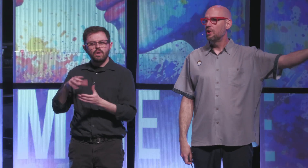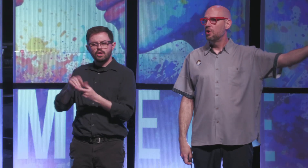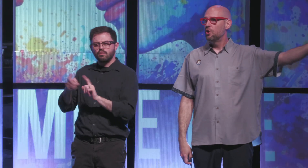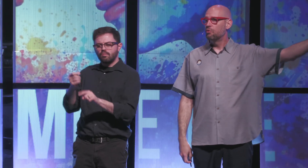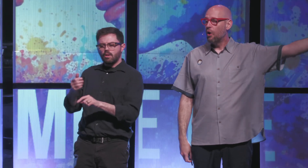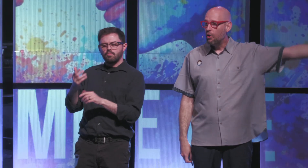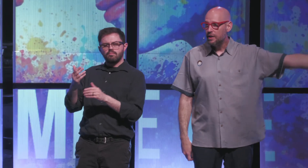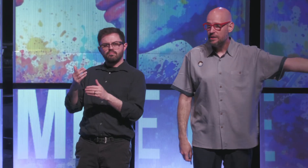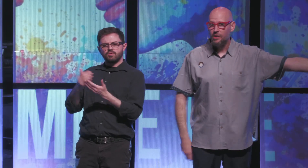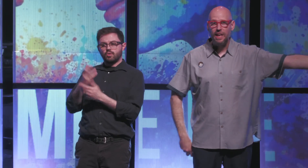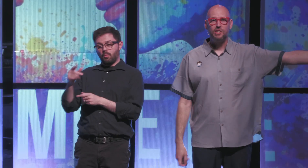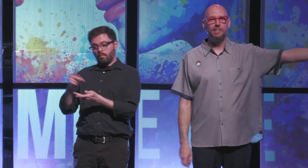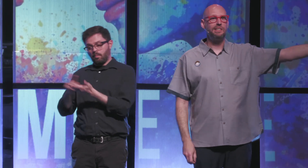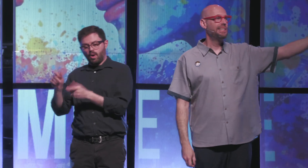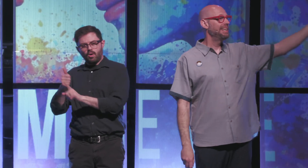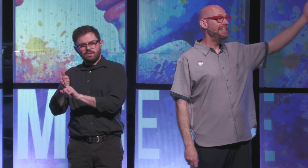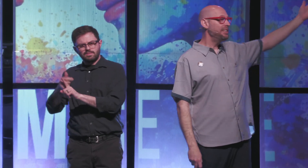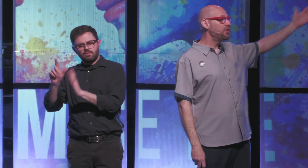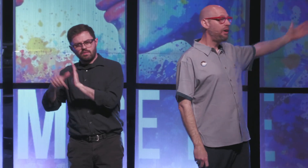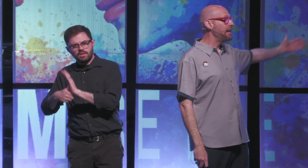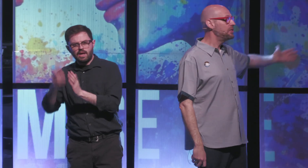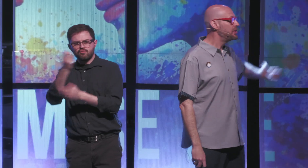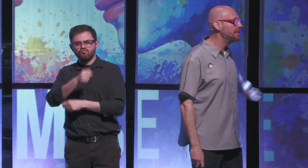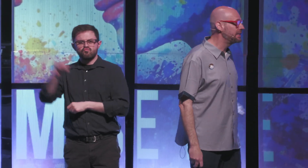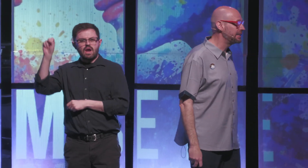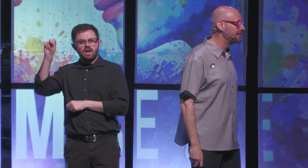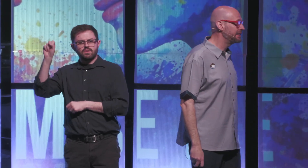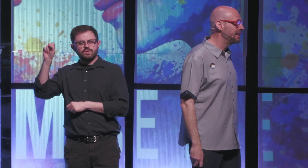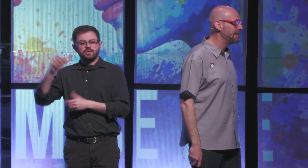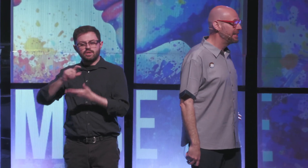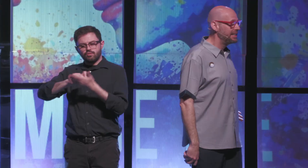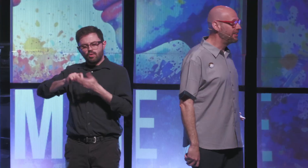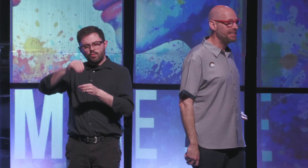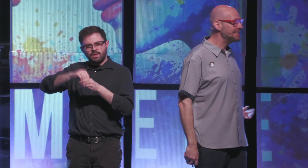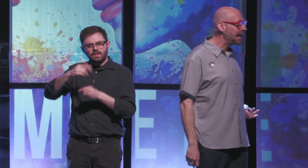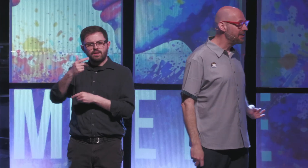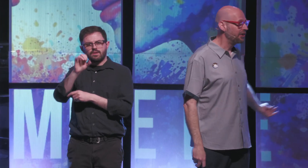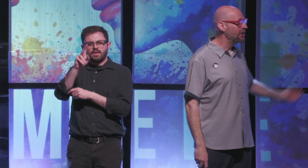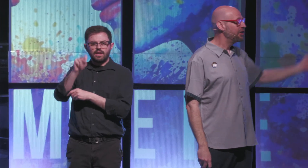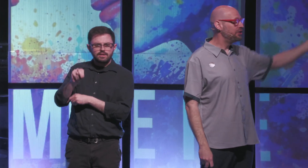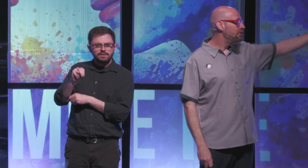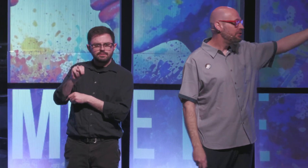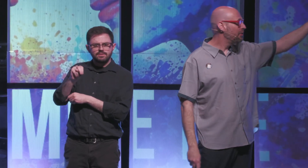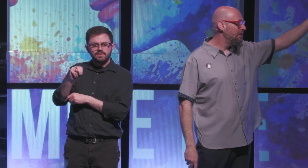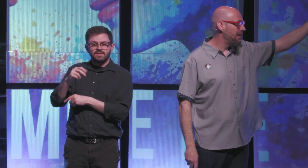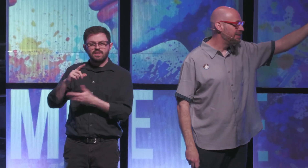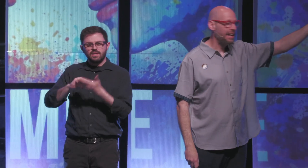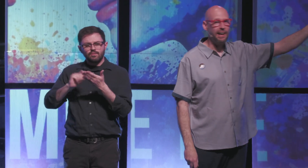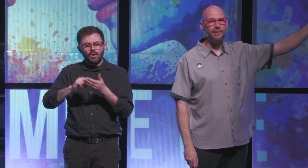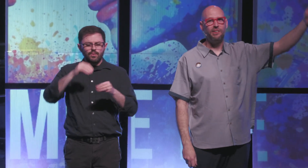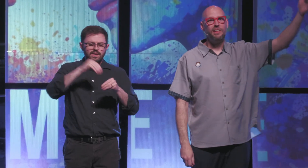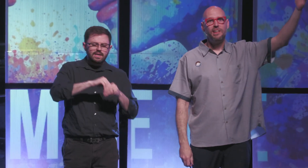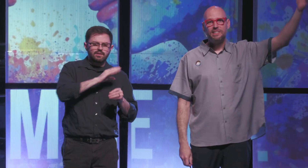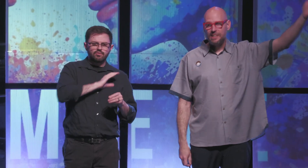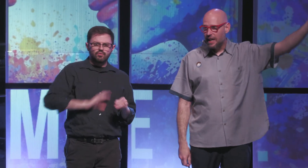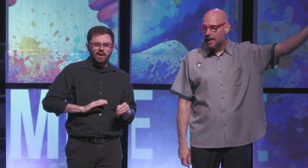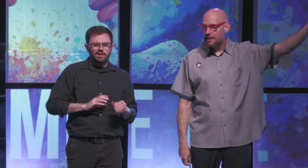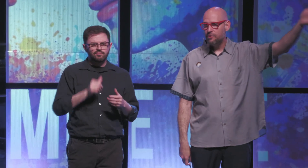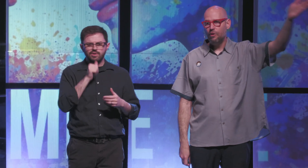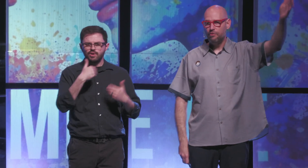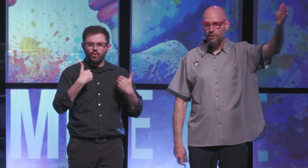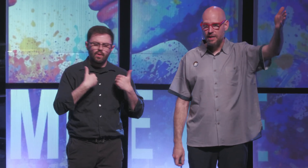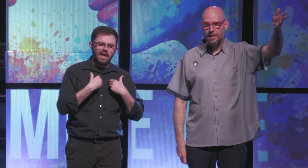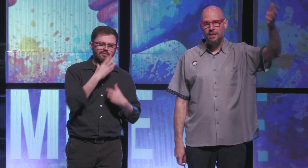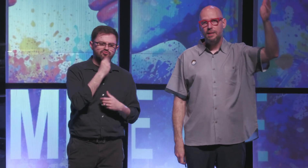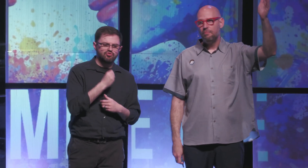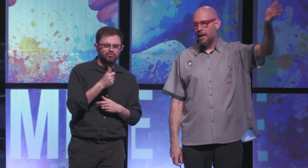Paul who wrote in Galatians, in Christ Jesus, there is neither Jew nor Gentile, slave